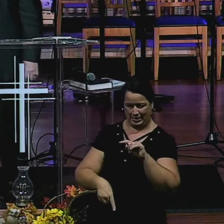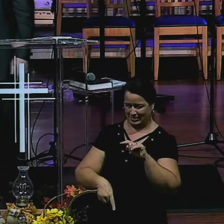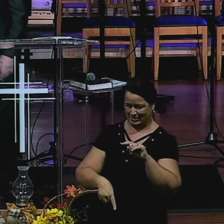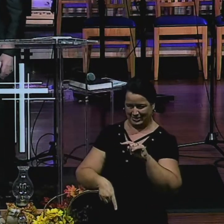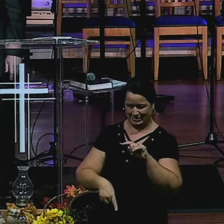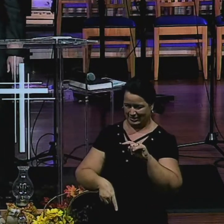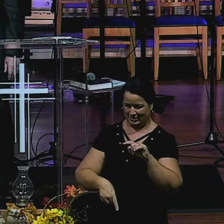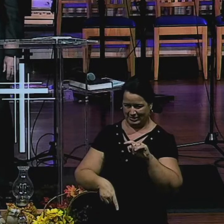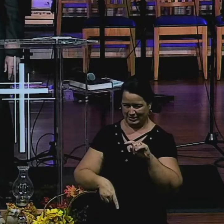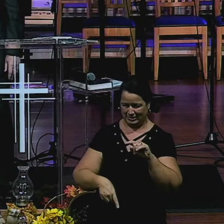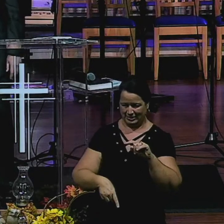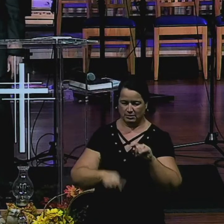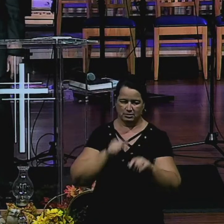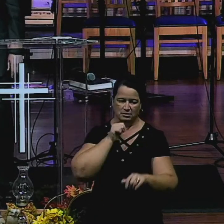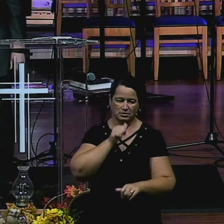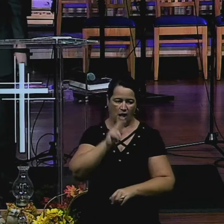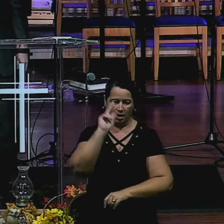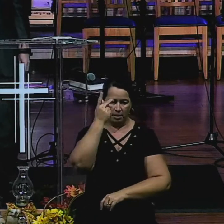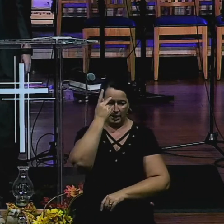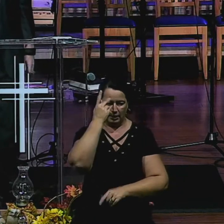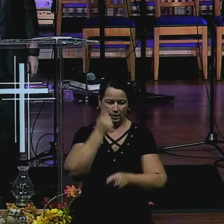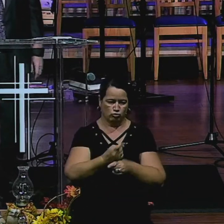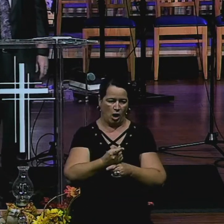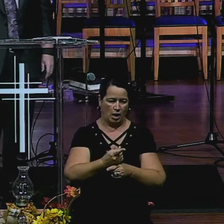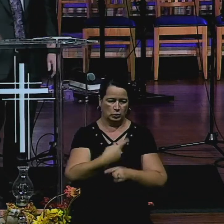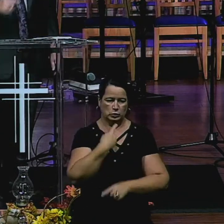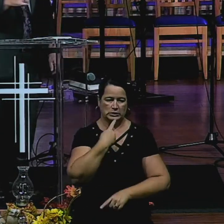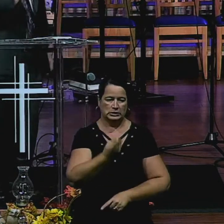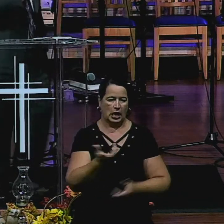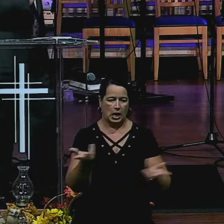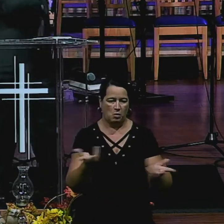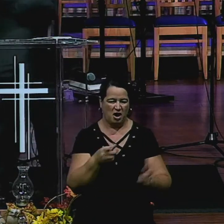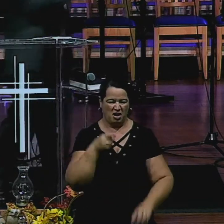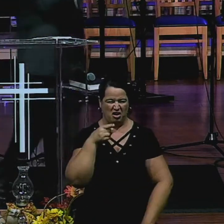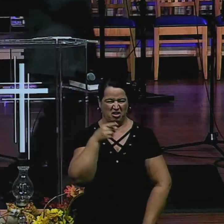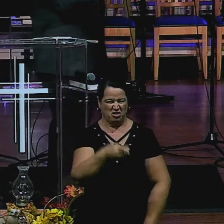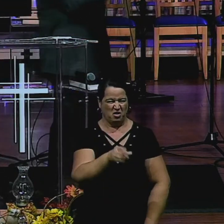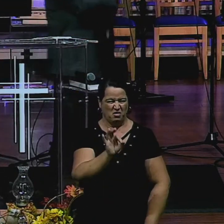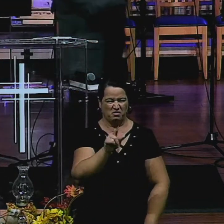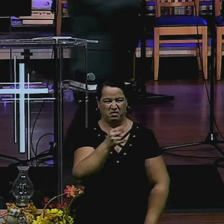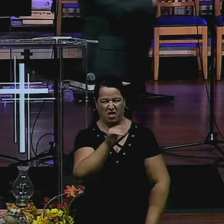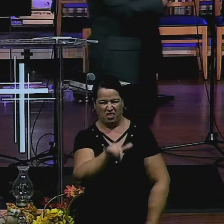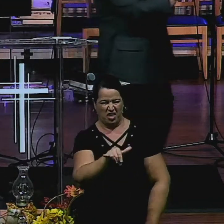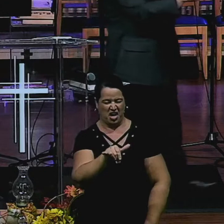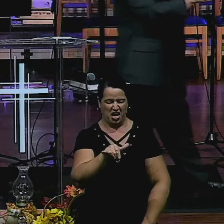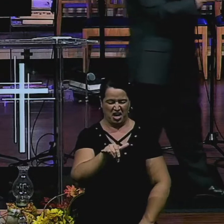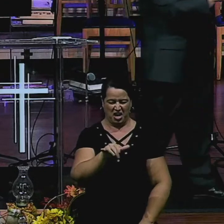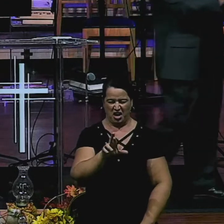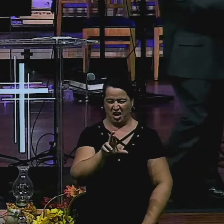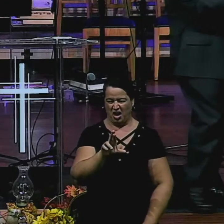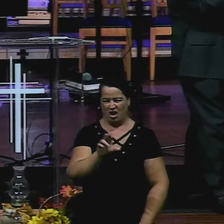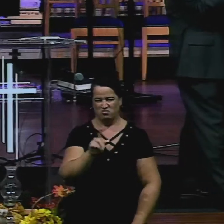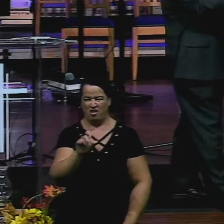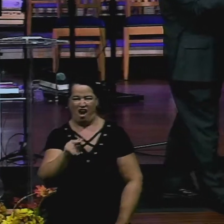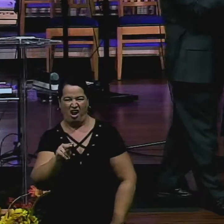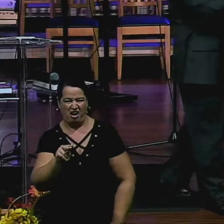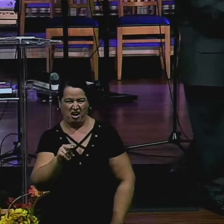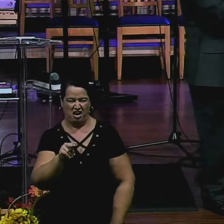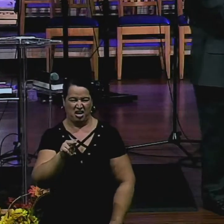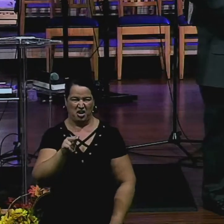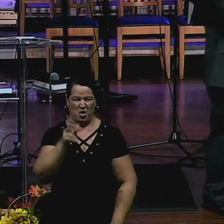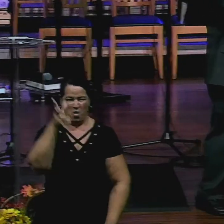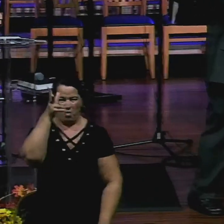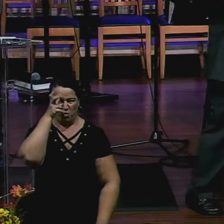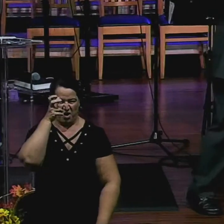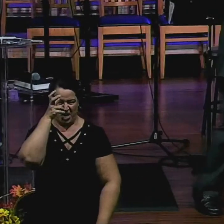other words, it is not politically correct to say, you're a filthy, rotten, wicked sinner, and God's